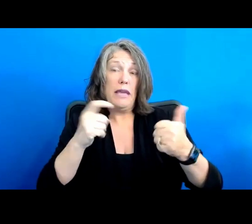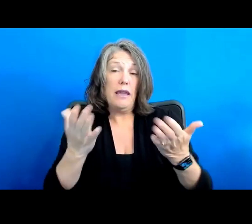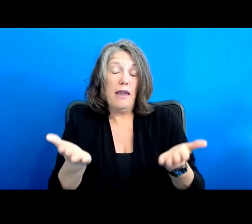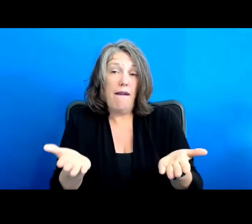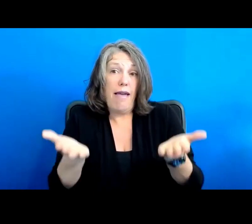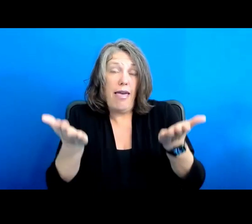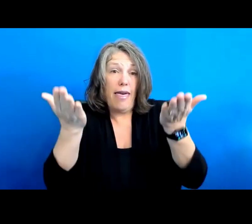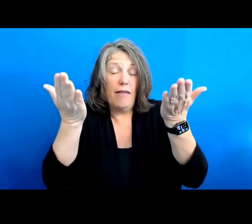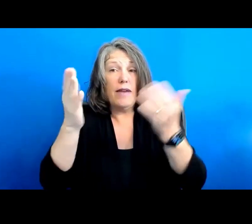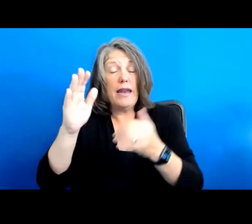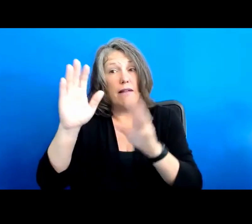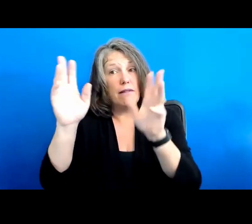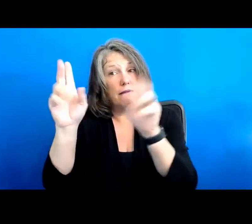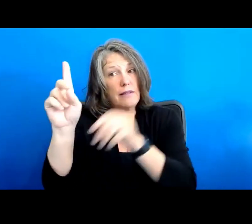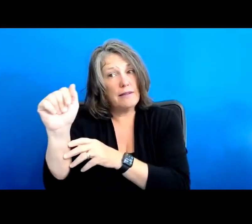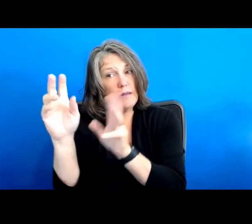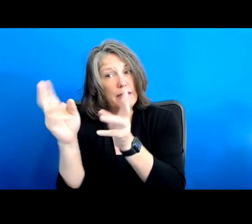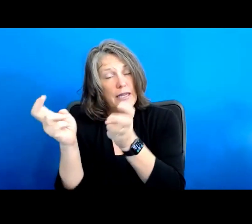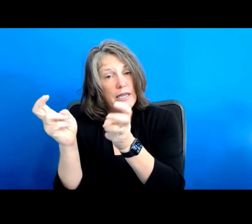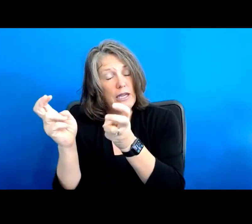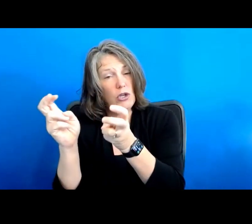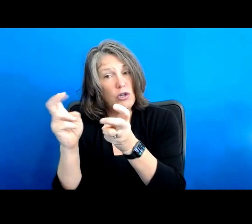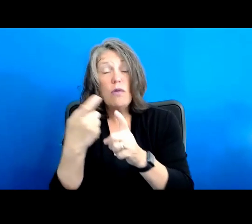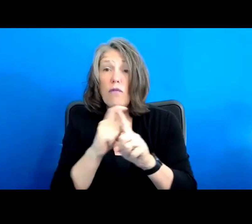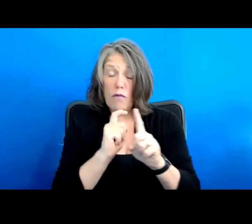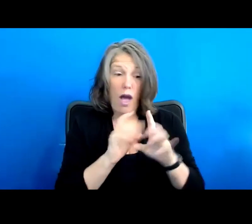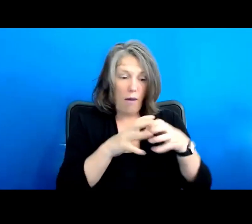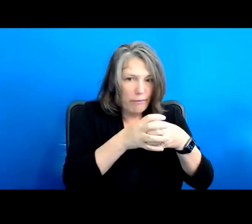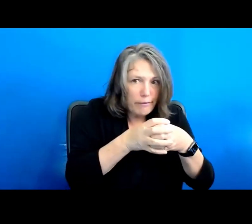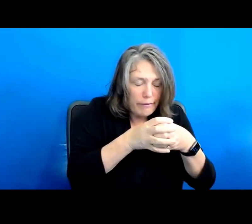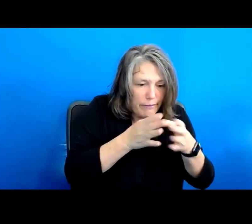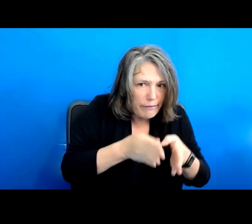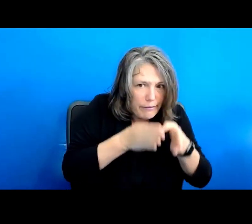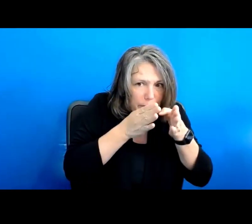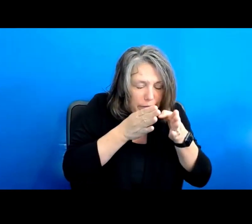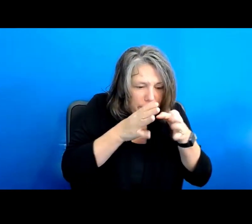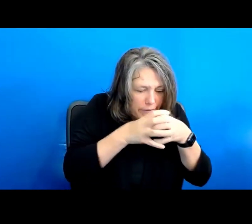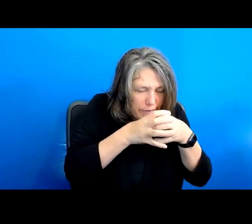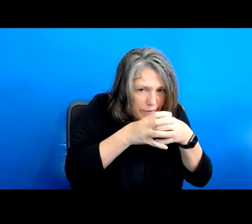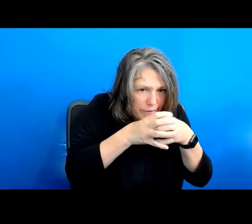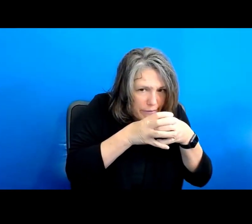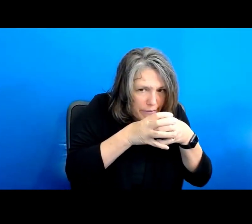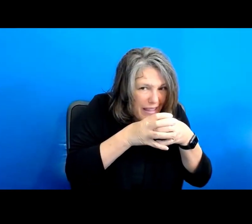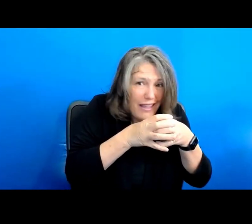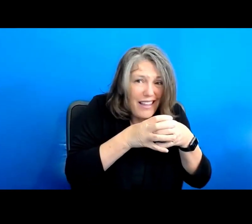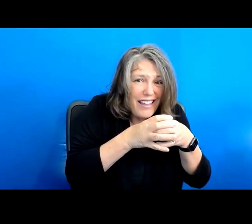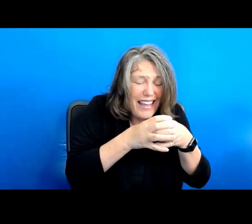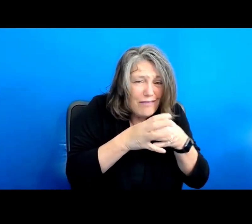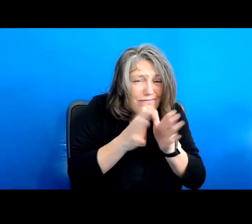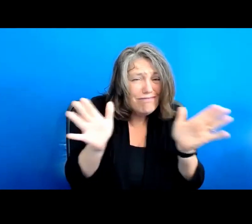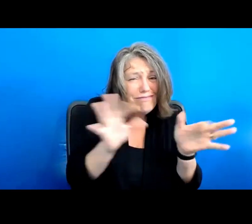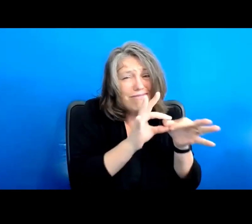the disability issue from a silo and connecting it with grand